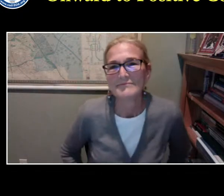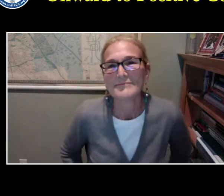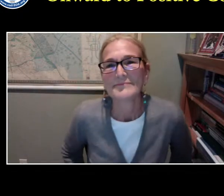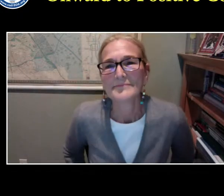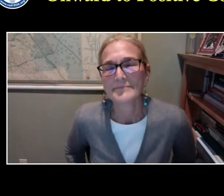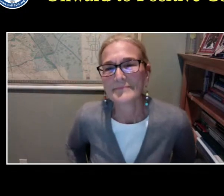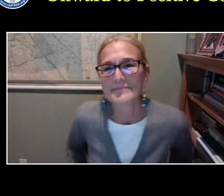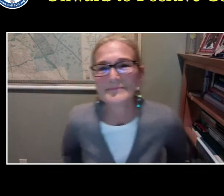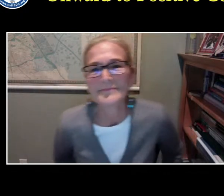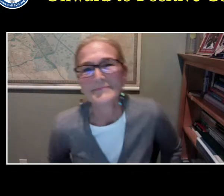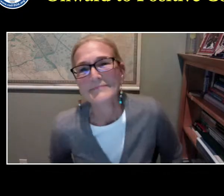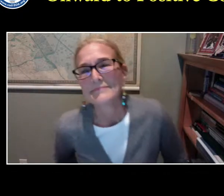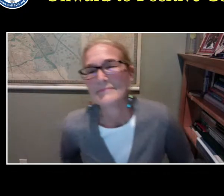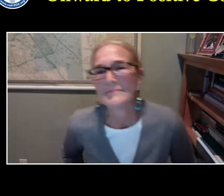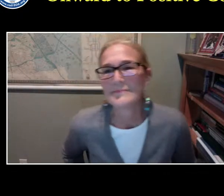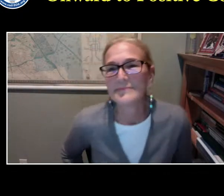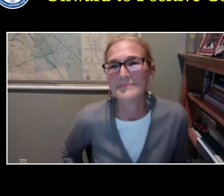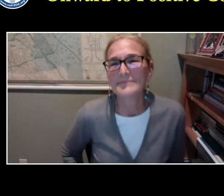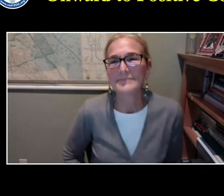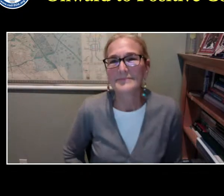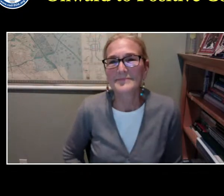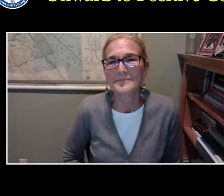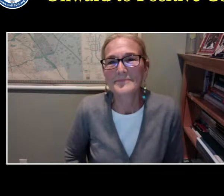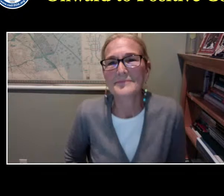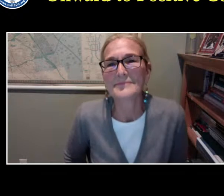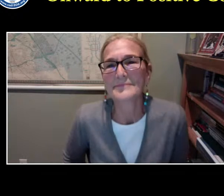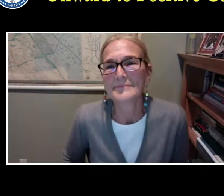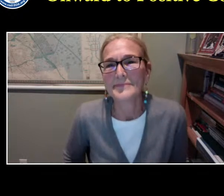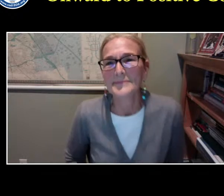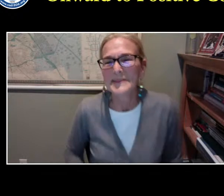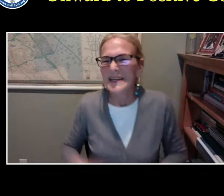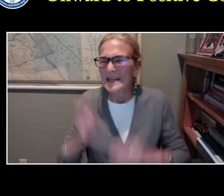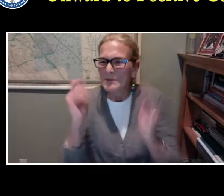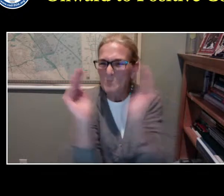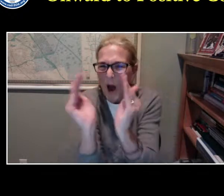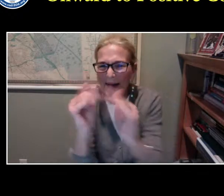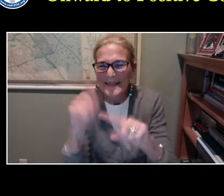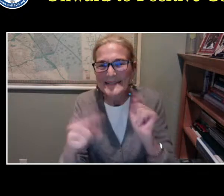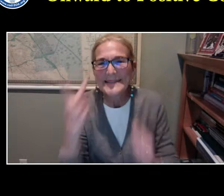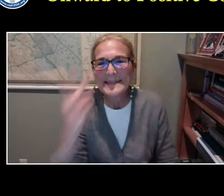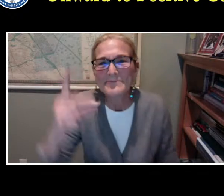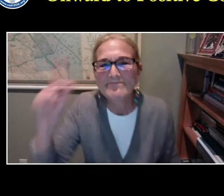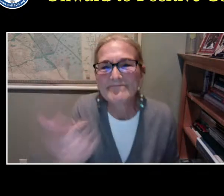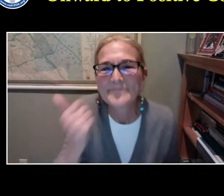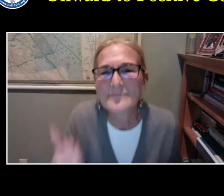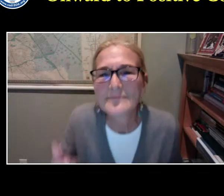curious to see really what the difference was. So let's look at it on screen.